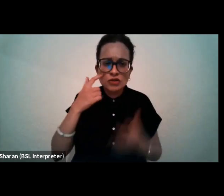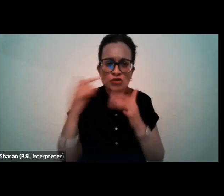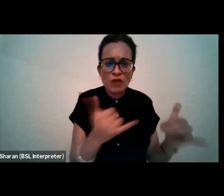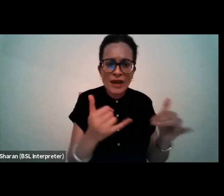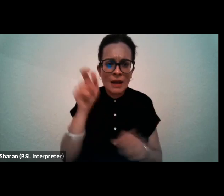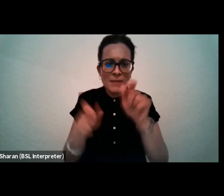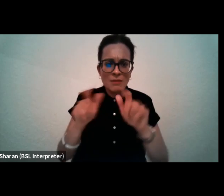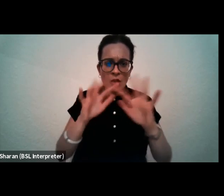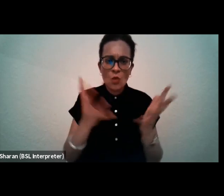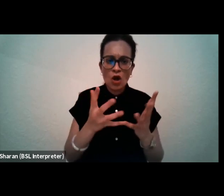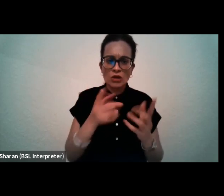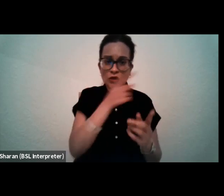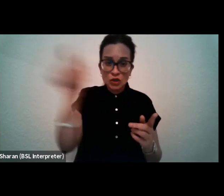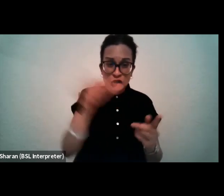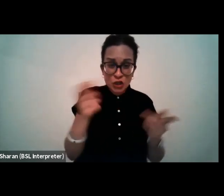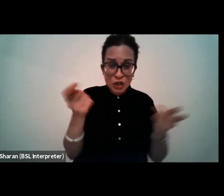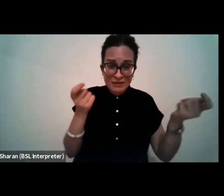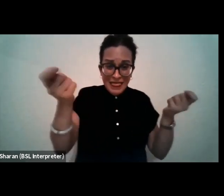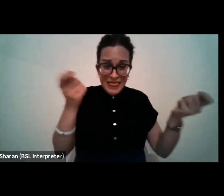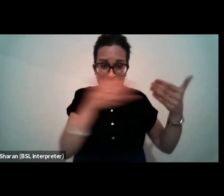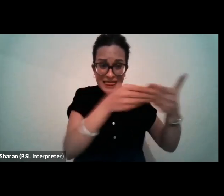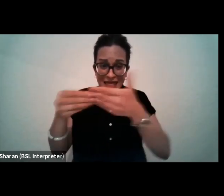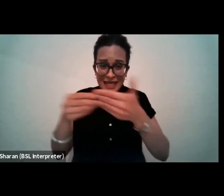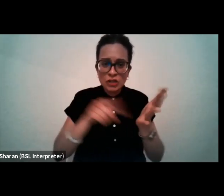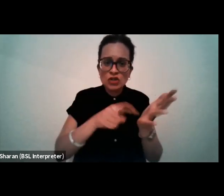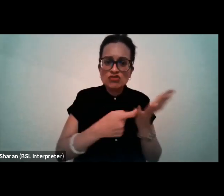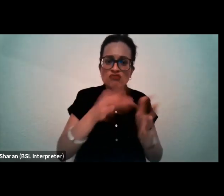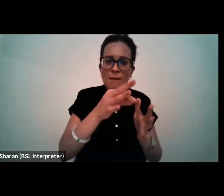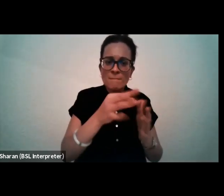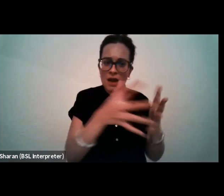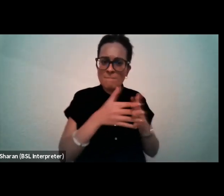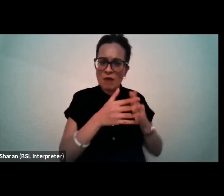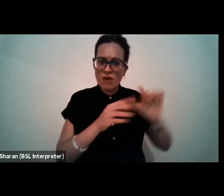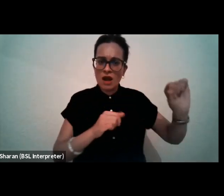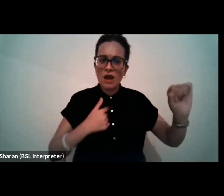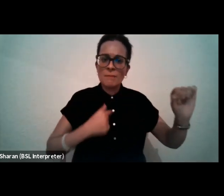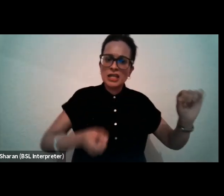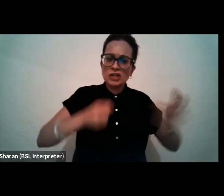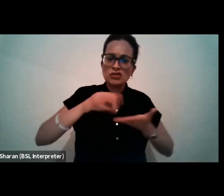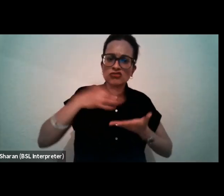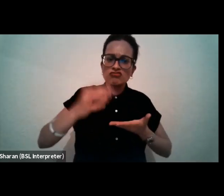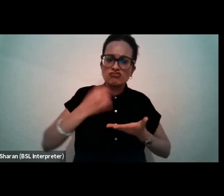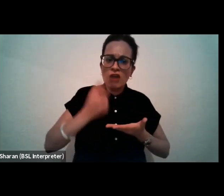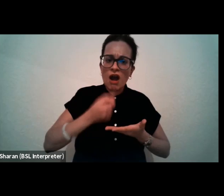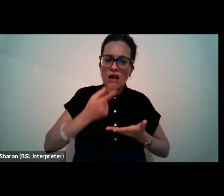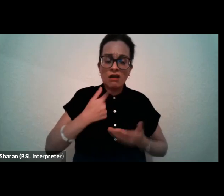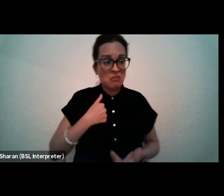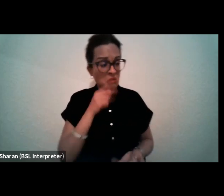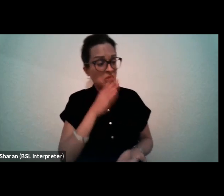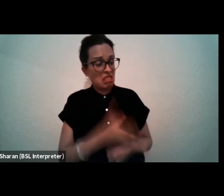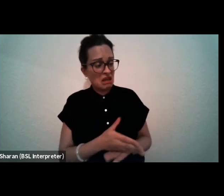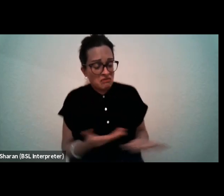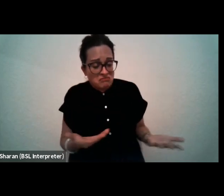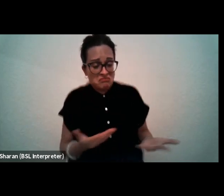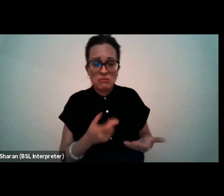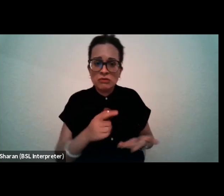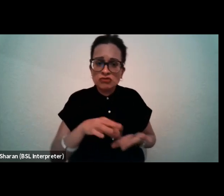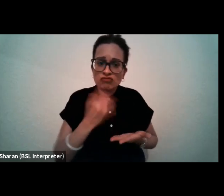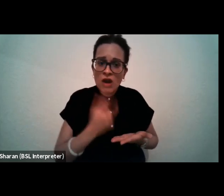world that are supposed to lead us. Donald Trump says he's taking drugs. Might actually believe that, but I believe